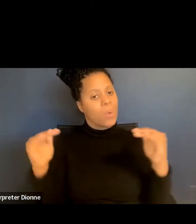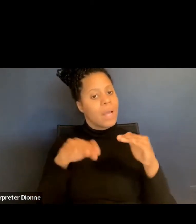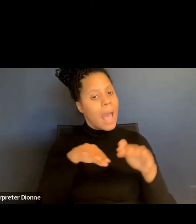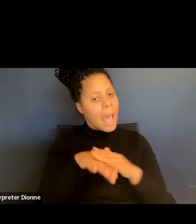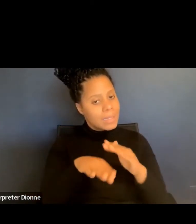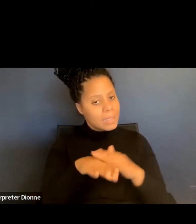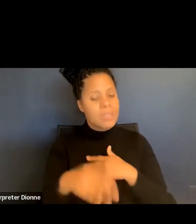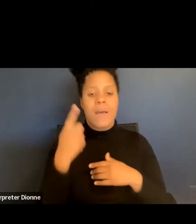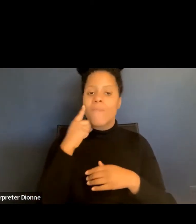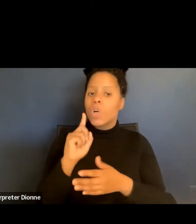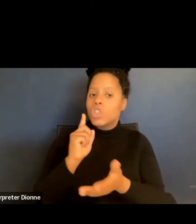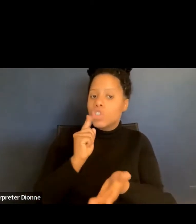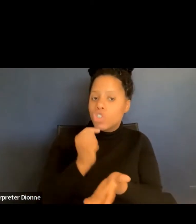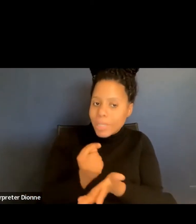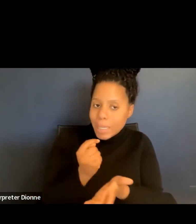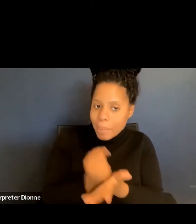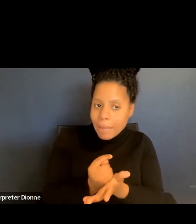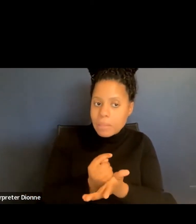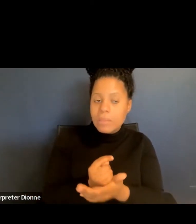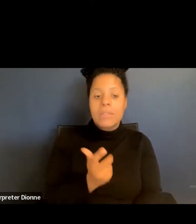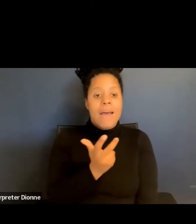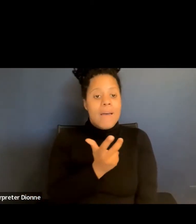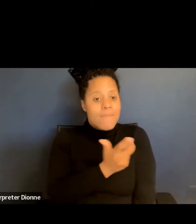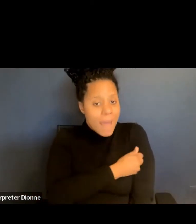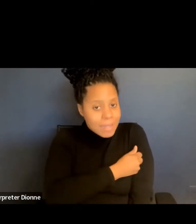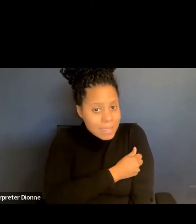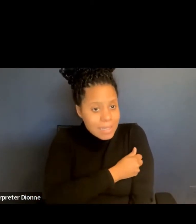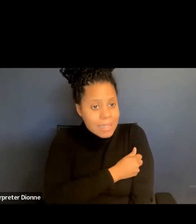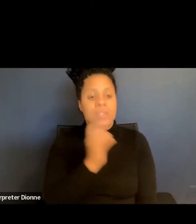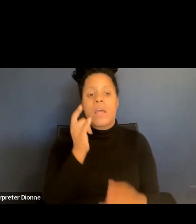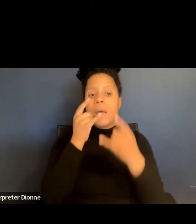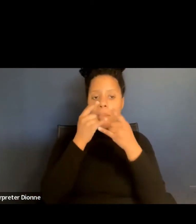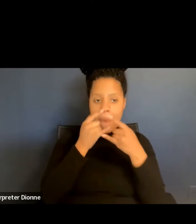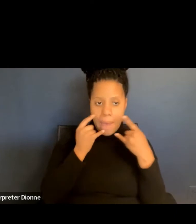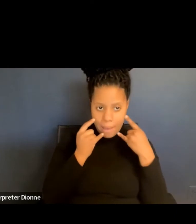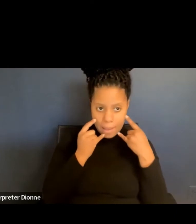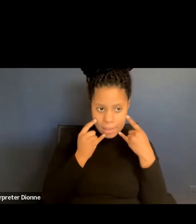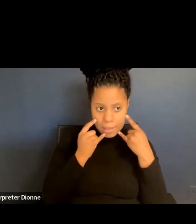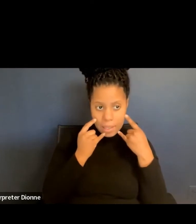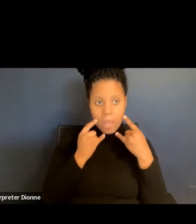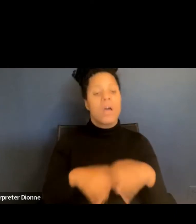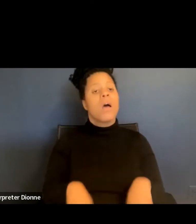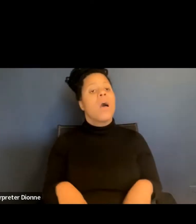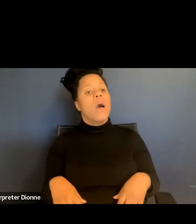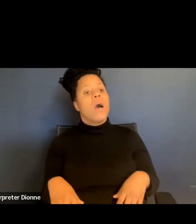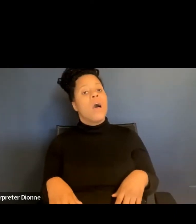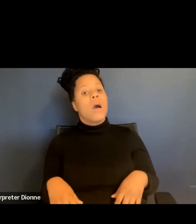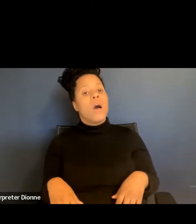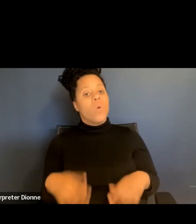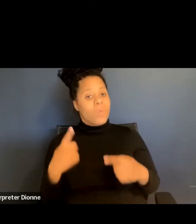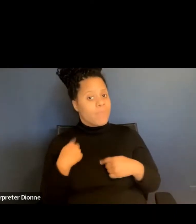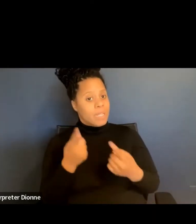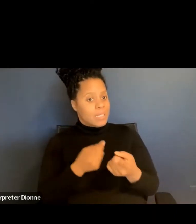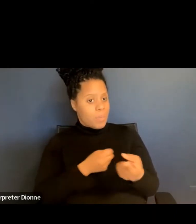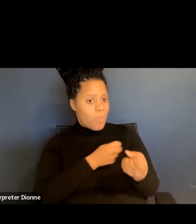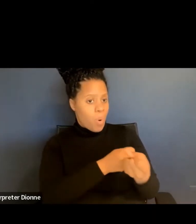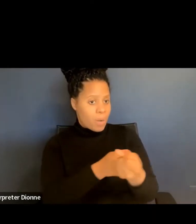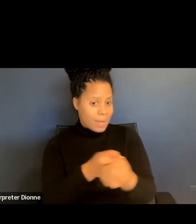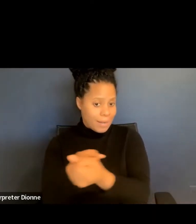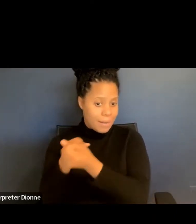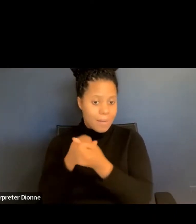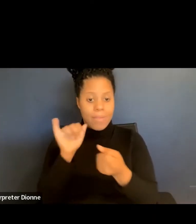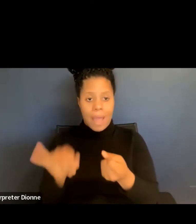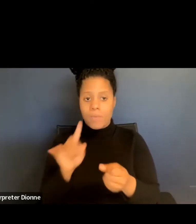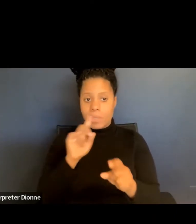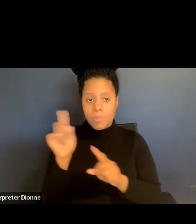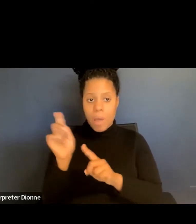testing, masks, and vaccines. Health centers have been supporting the public health response in conjunction with local and